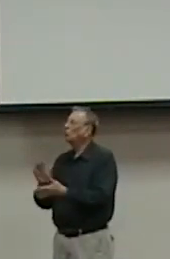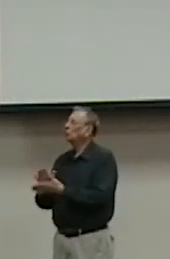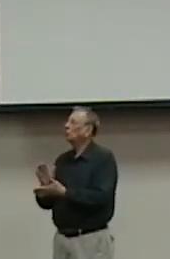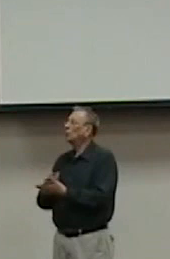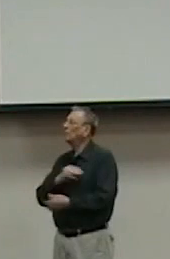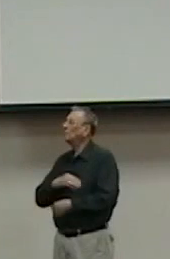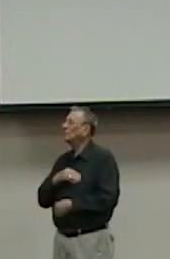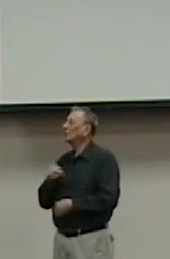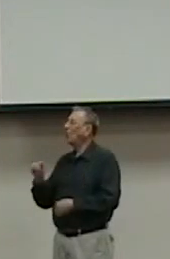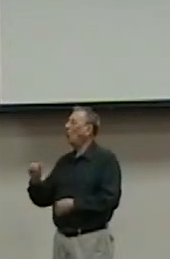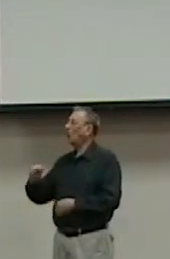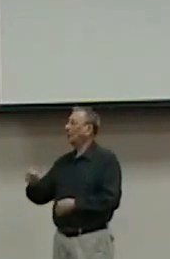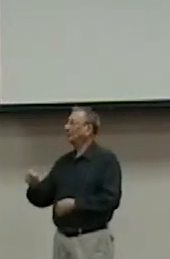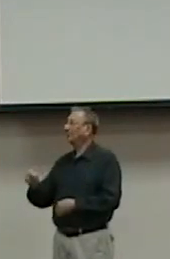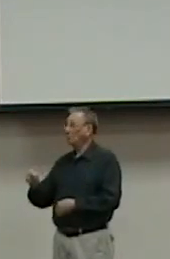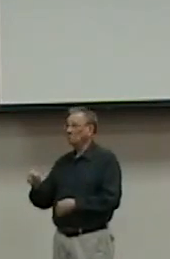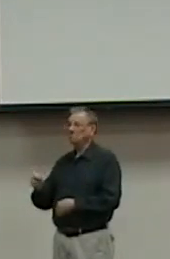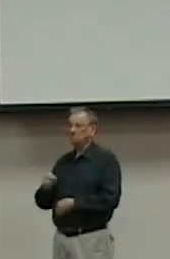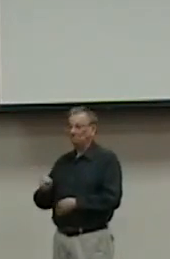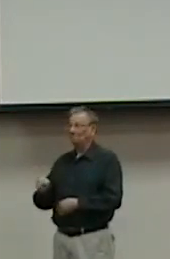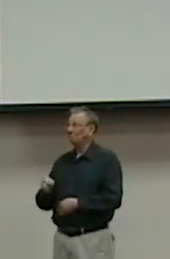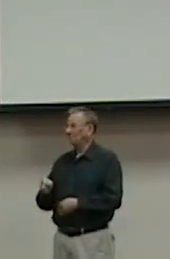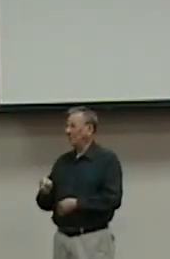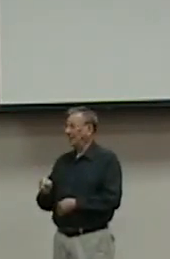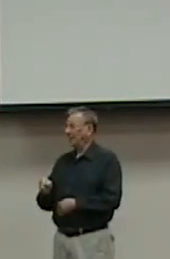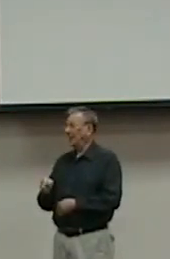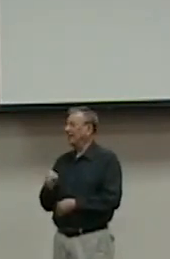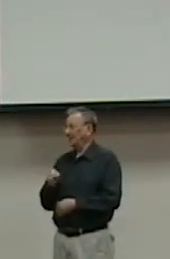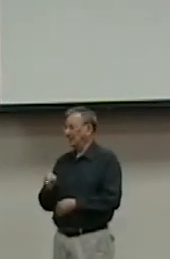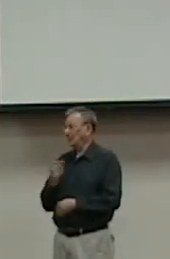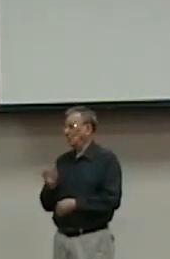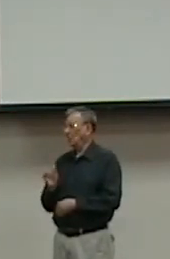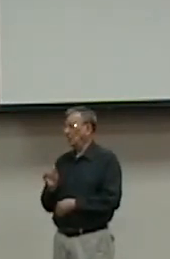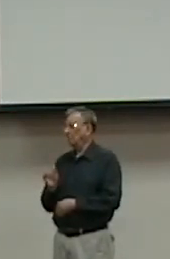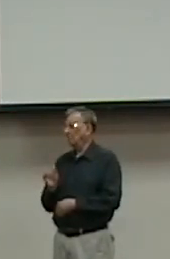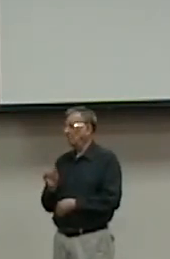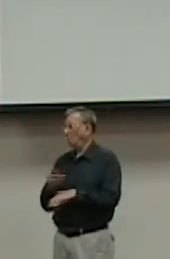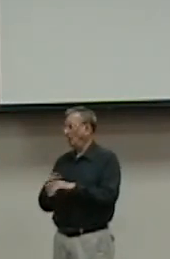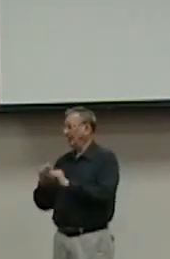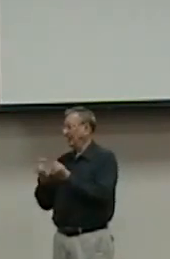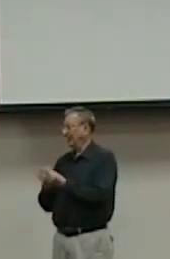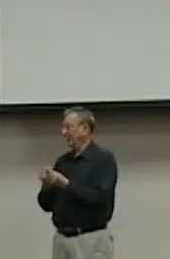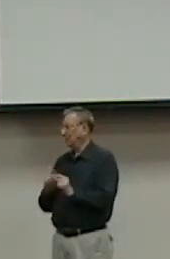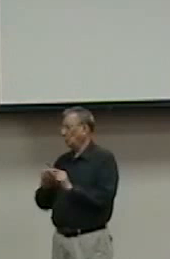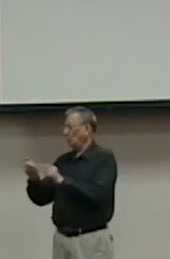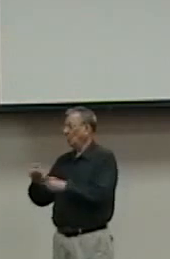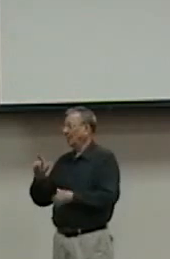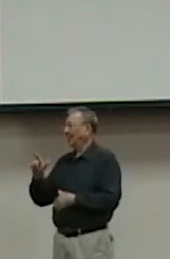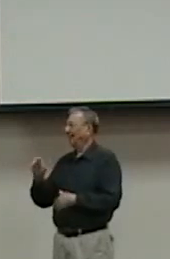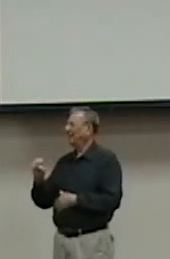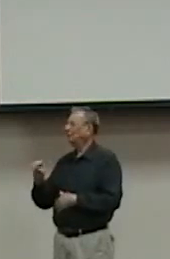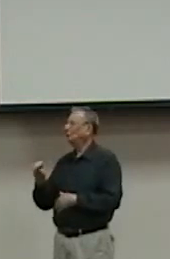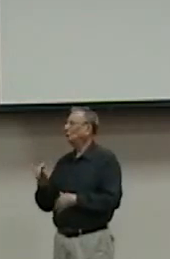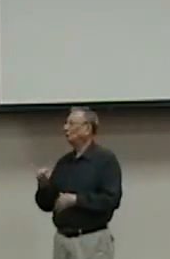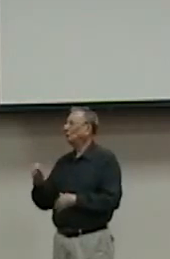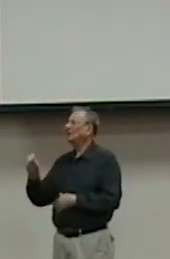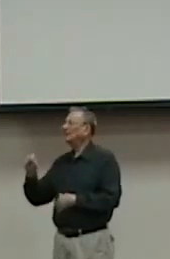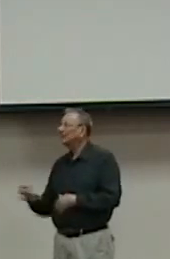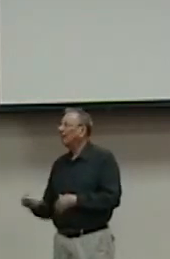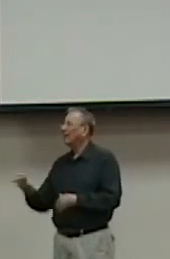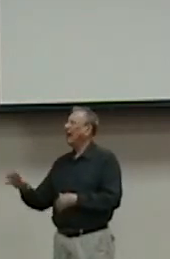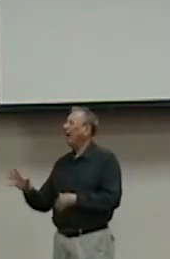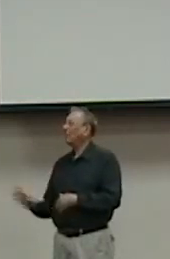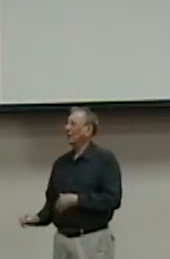Missions in August, where he is on a team going to Lesotho in southern Africa,